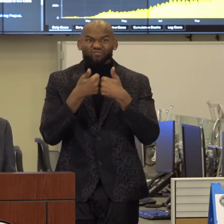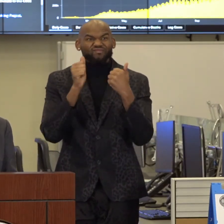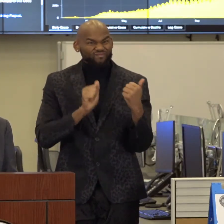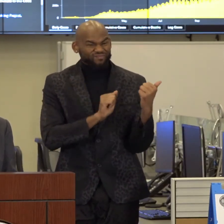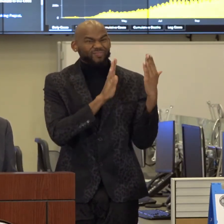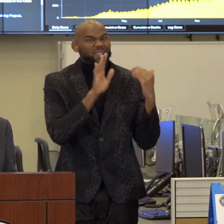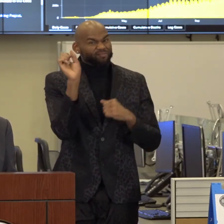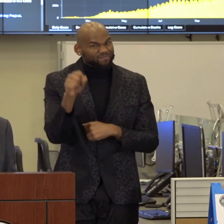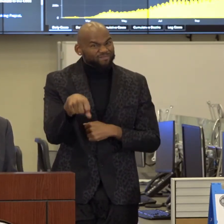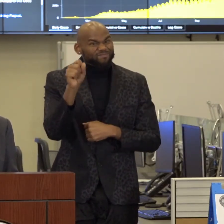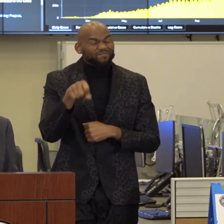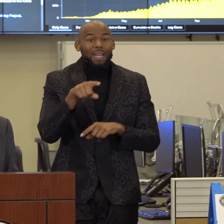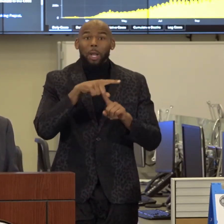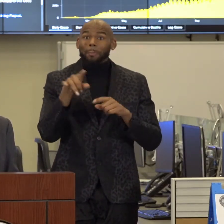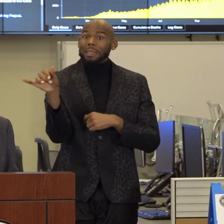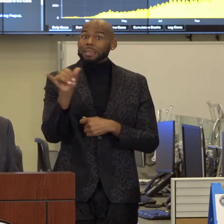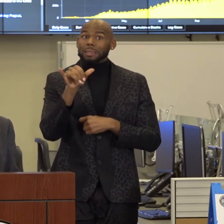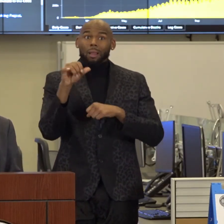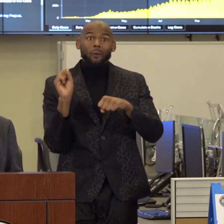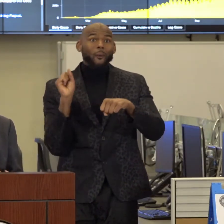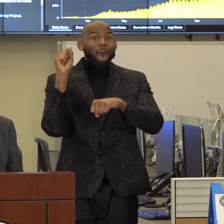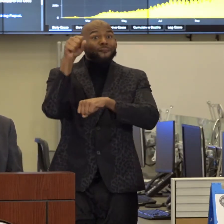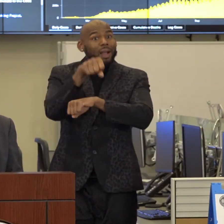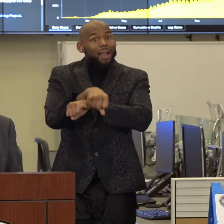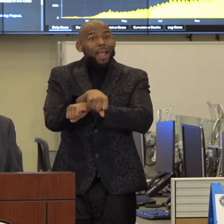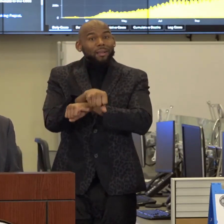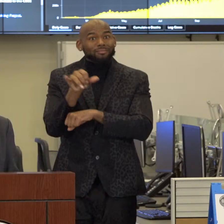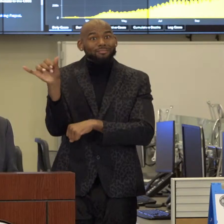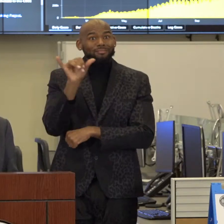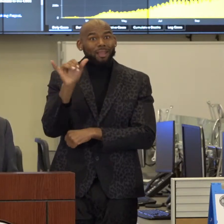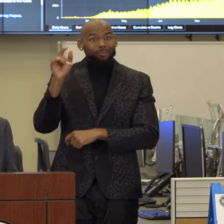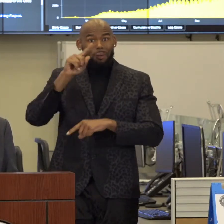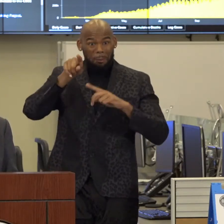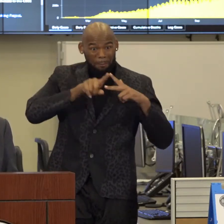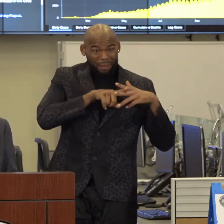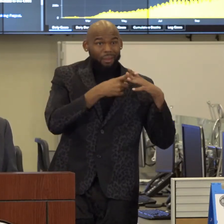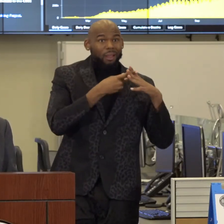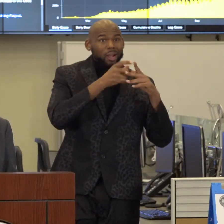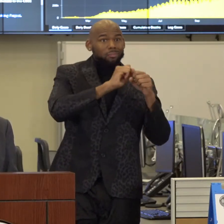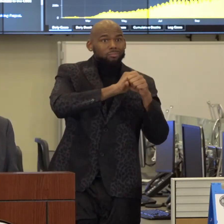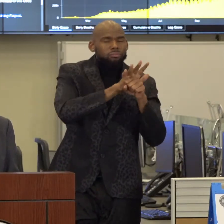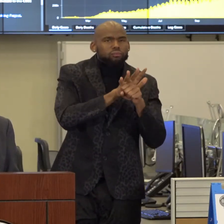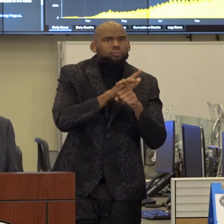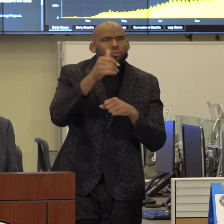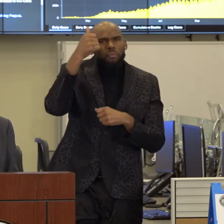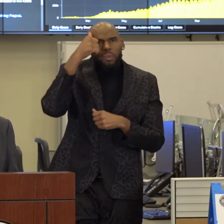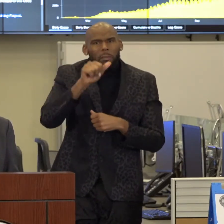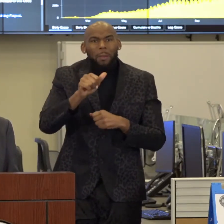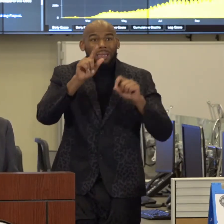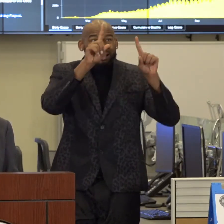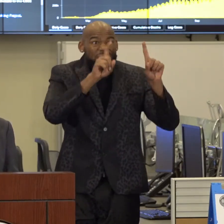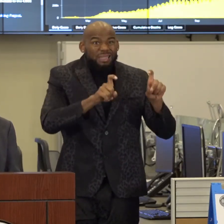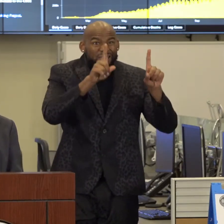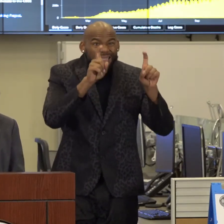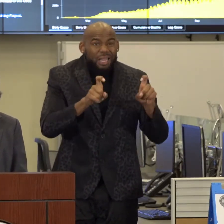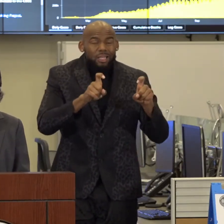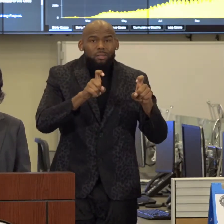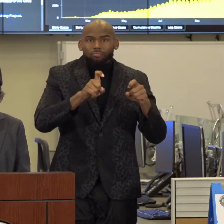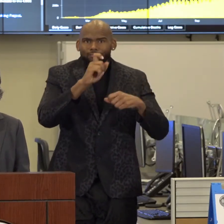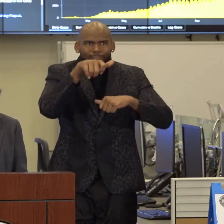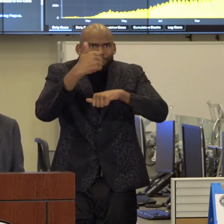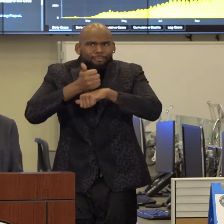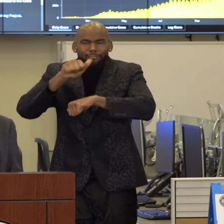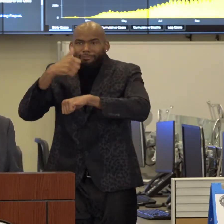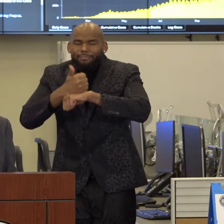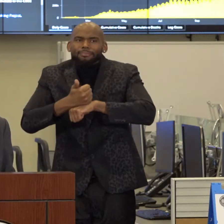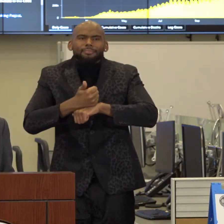but just as we overcame challenges in the very beginning of this pandemic with respect to ramping up for testing, I have every confidence that